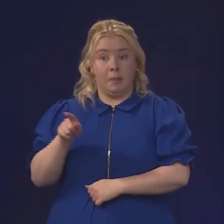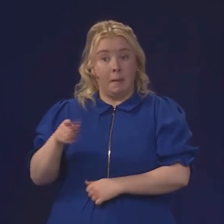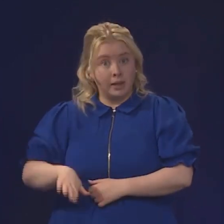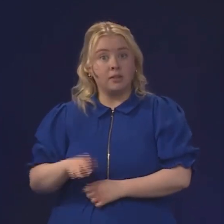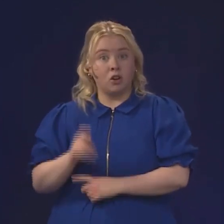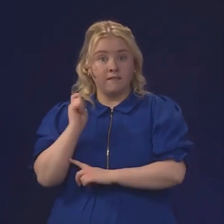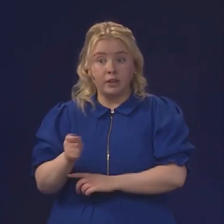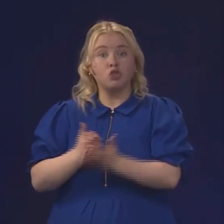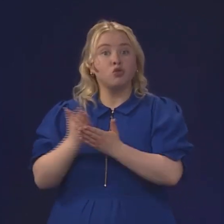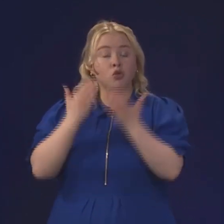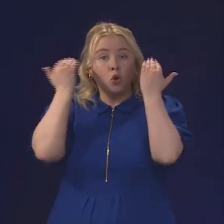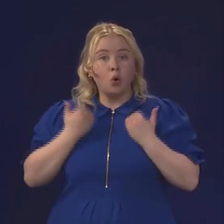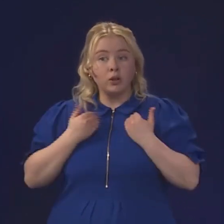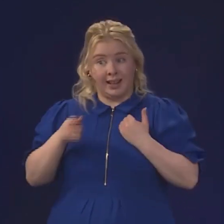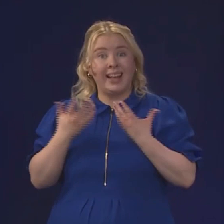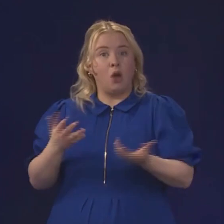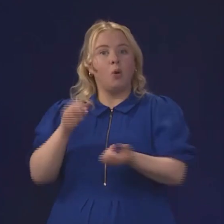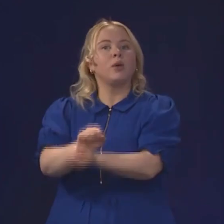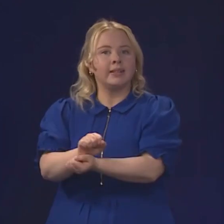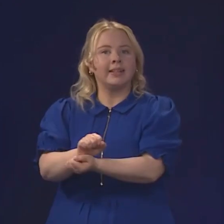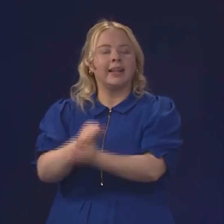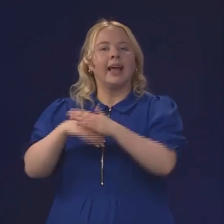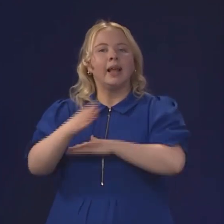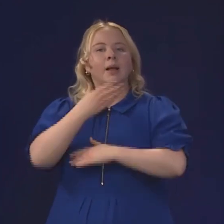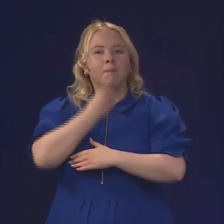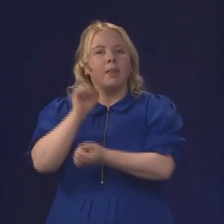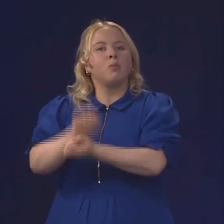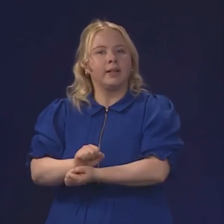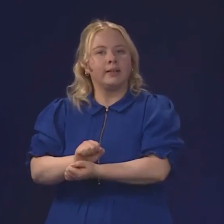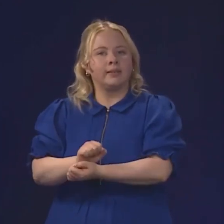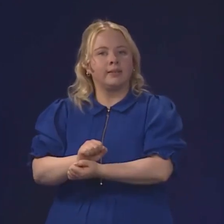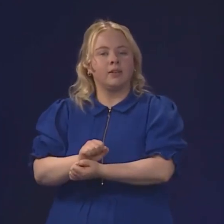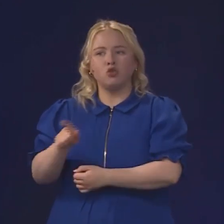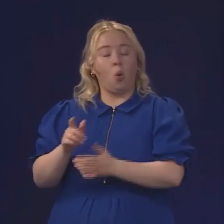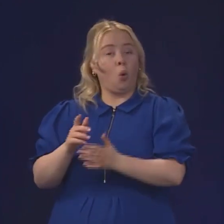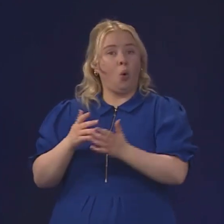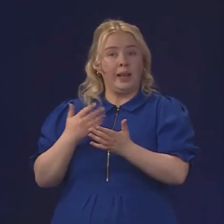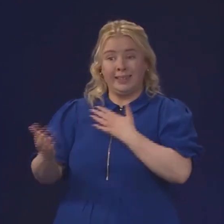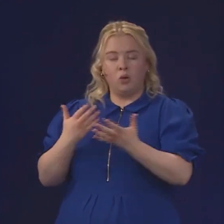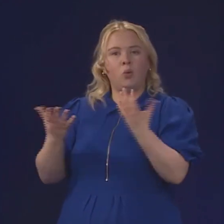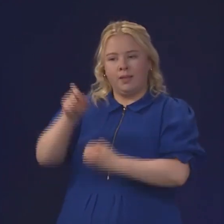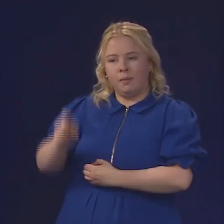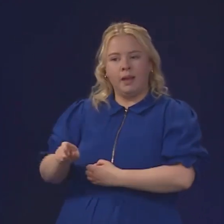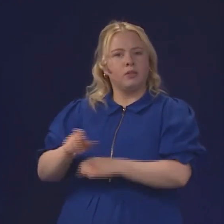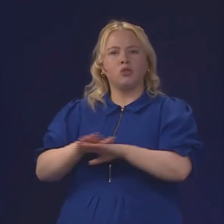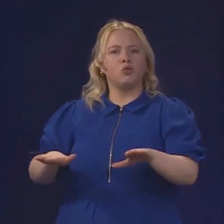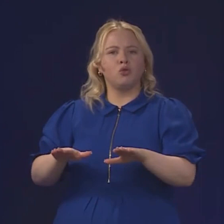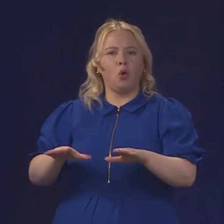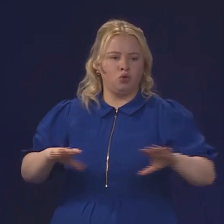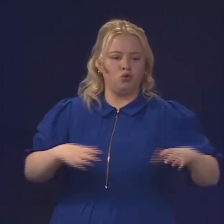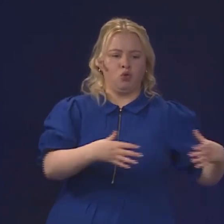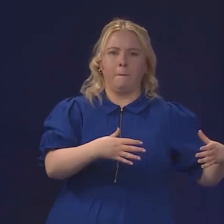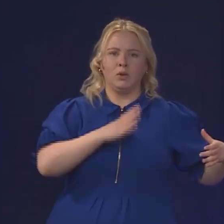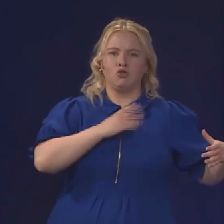and they are in prison, and in a male prison. So you deal with the individual. You don't further stigmatise the entire group.